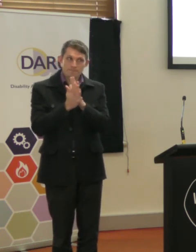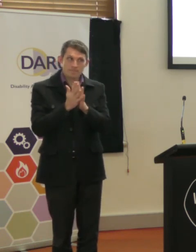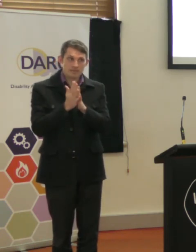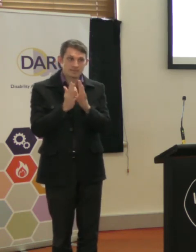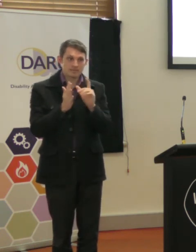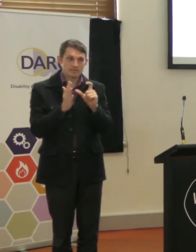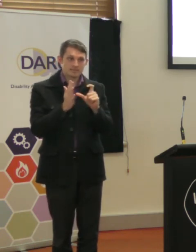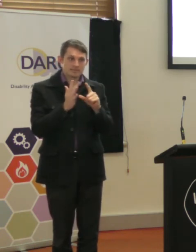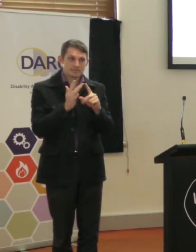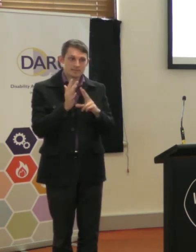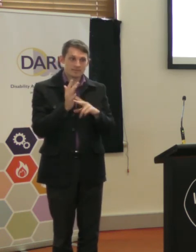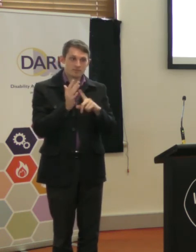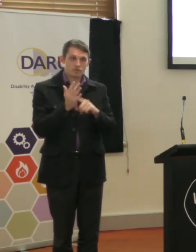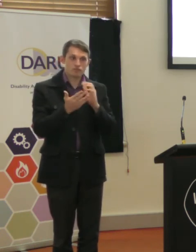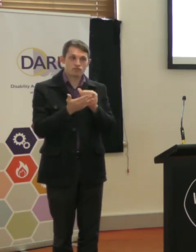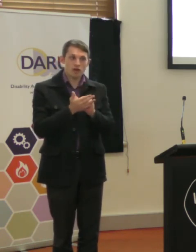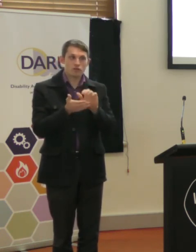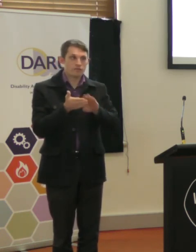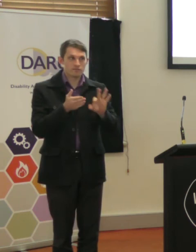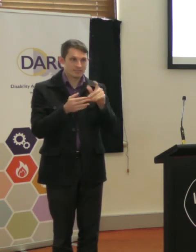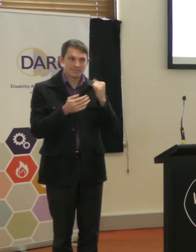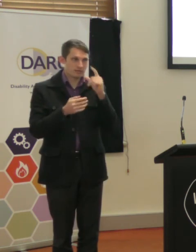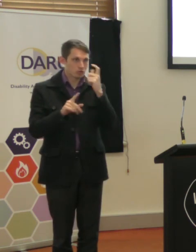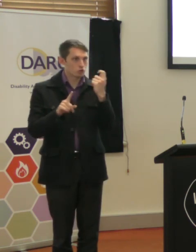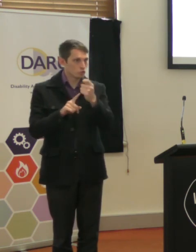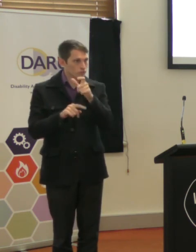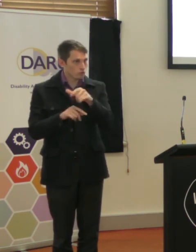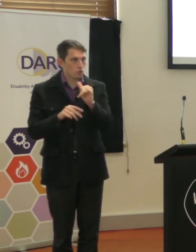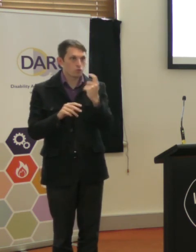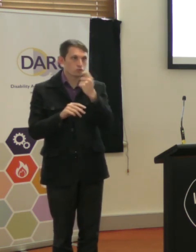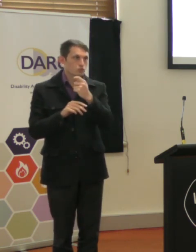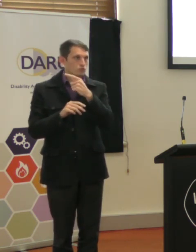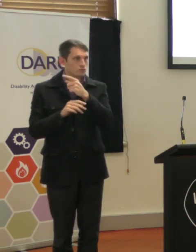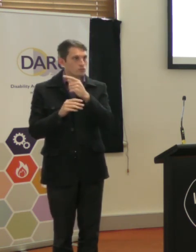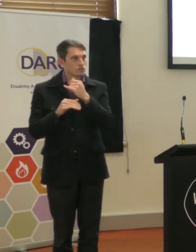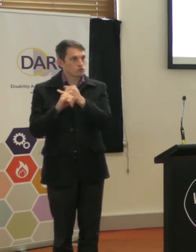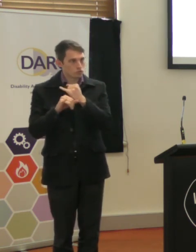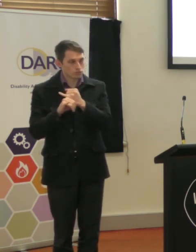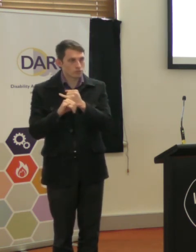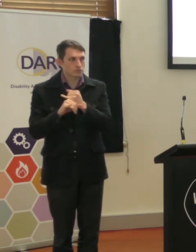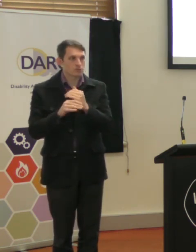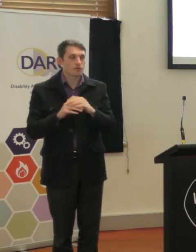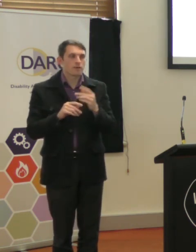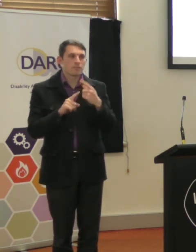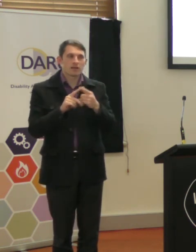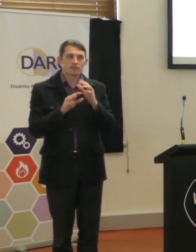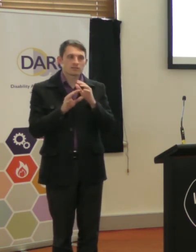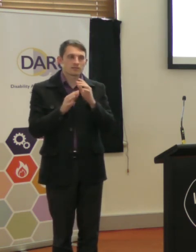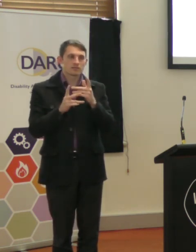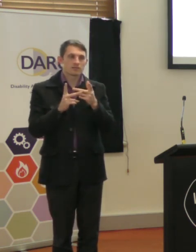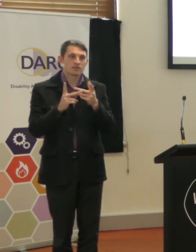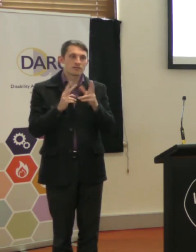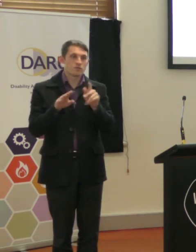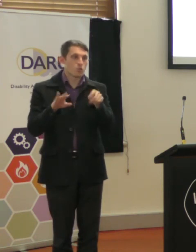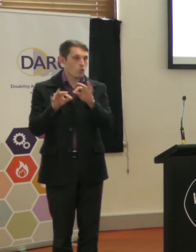abrogated, so you could still sue the perpetrator or the institution, and it doesn't mean that you can't apply for redress. So you can still apply